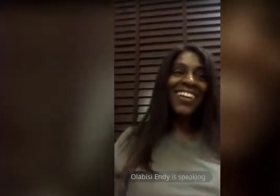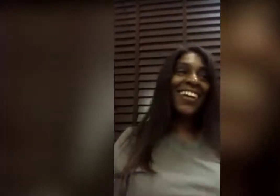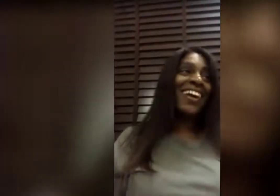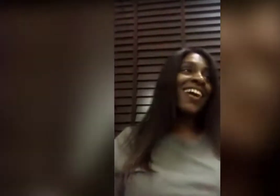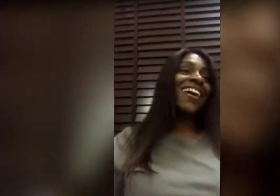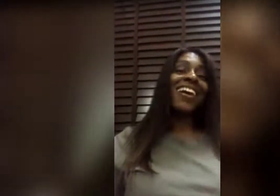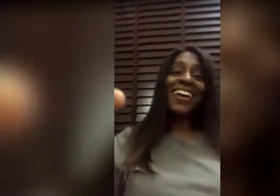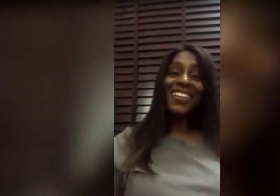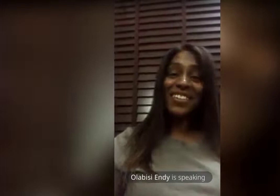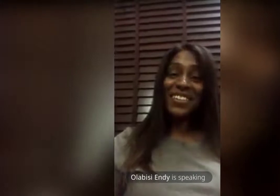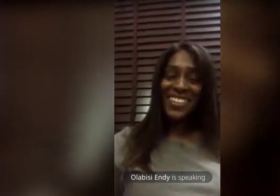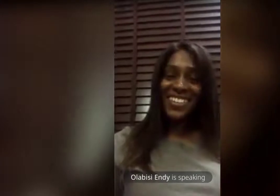The cow.